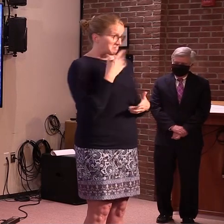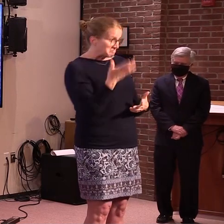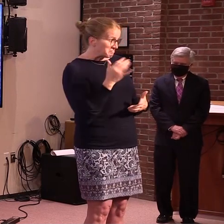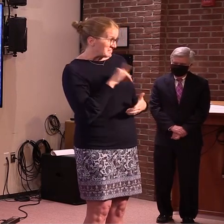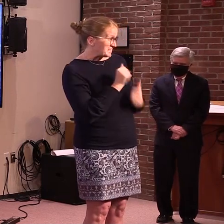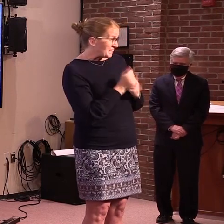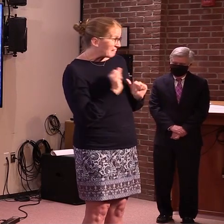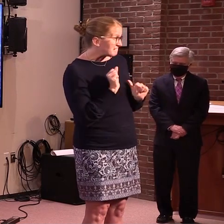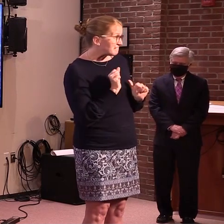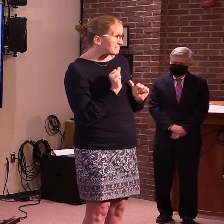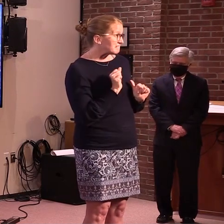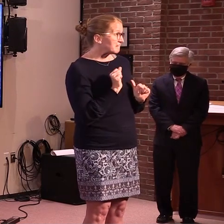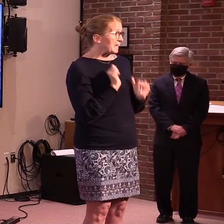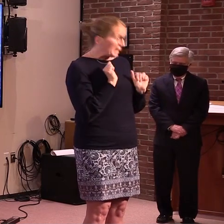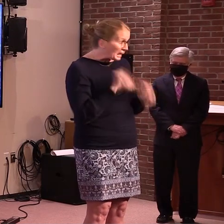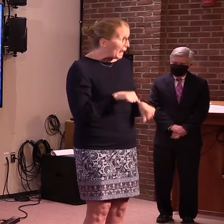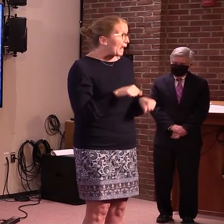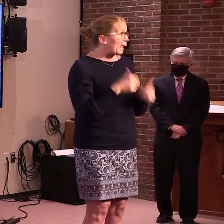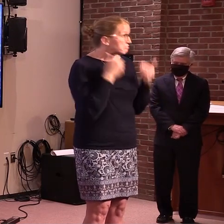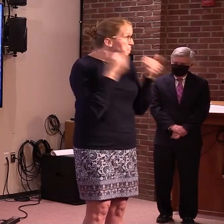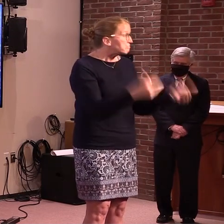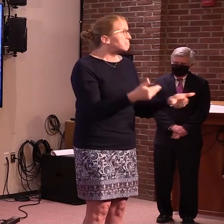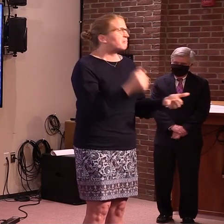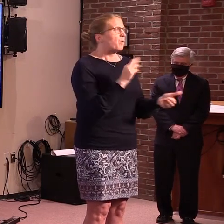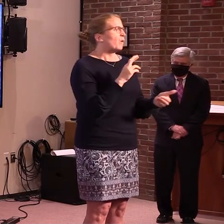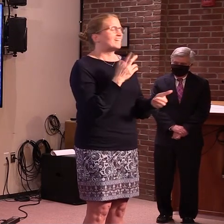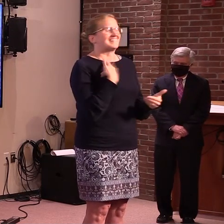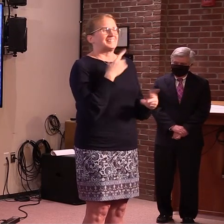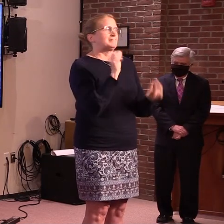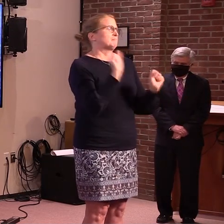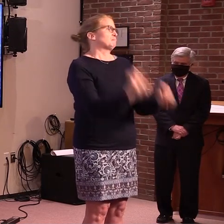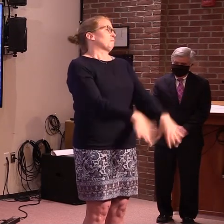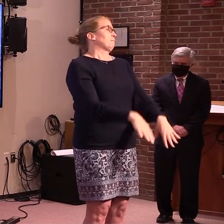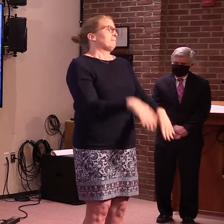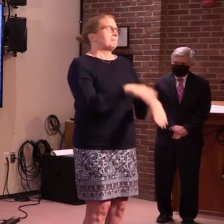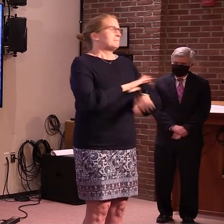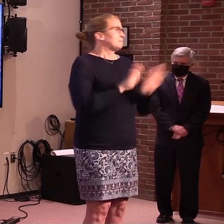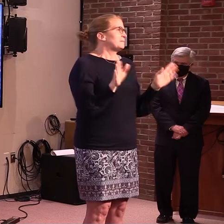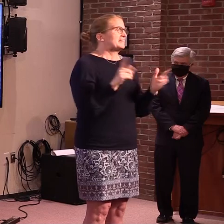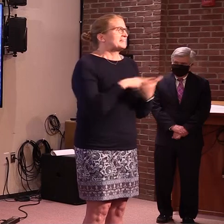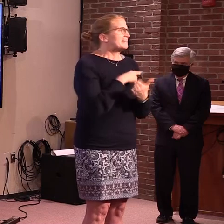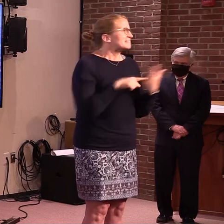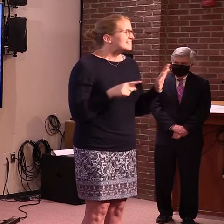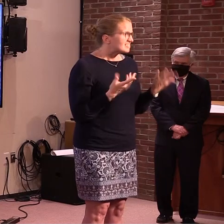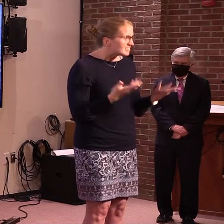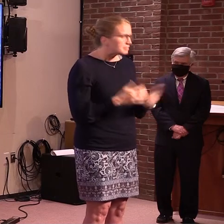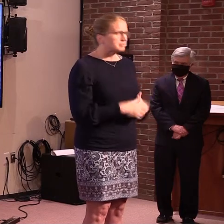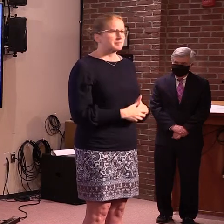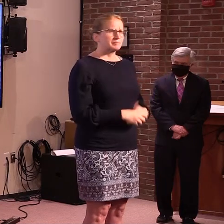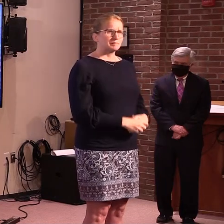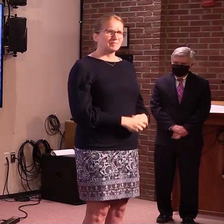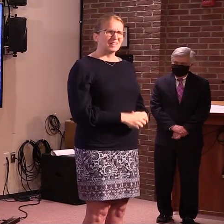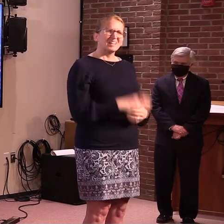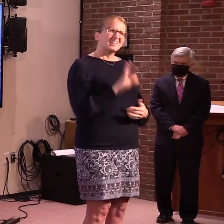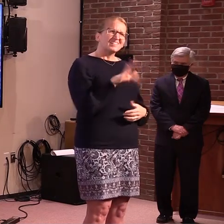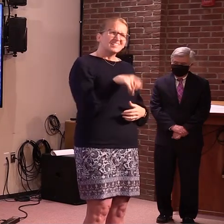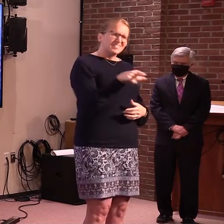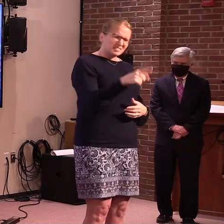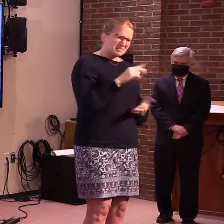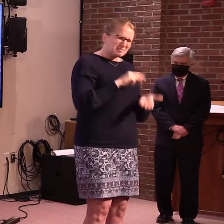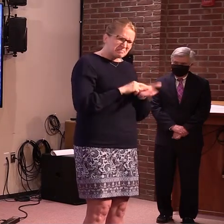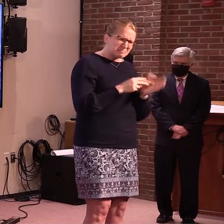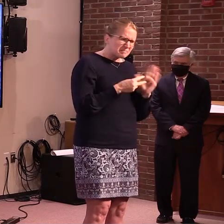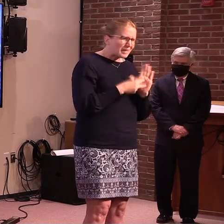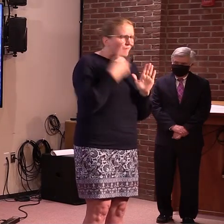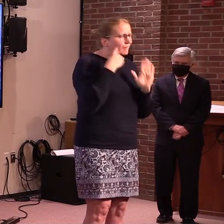taken, is there any information to give such organizations? Are you talking about like